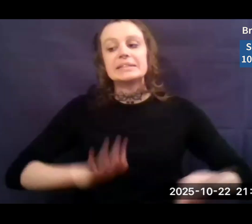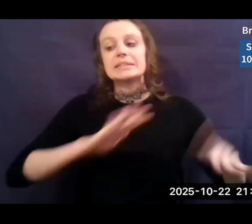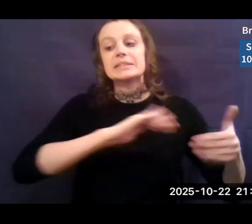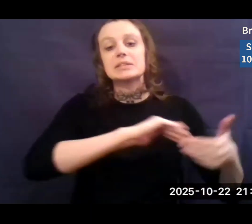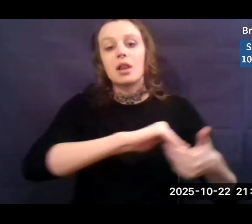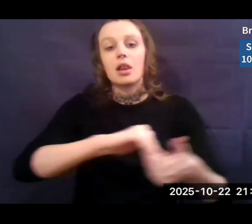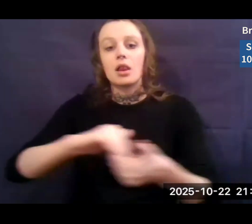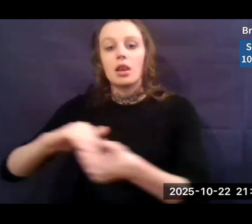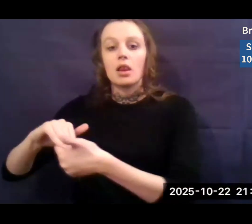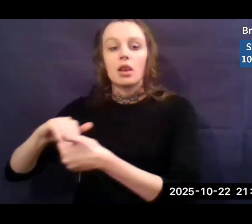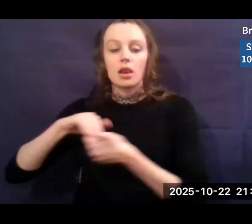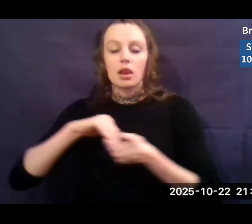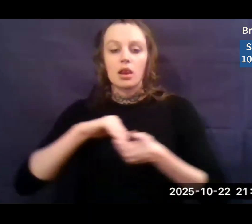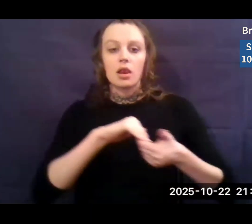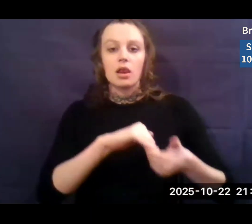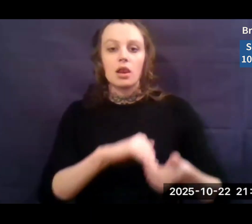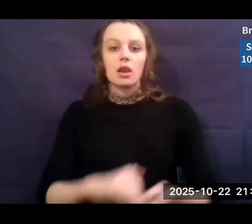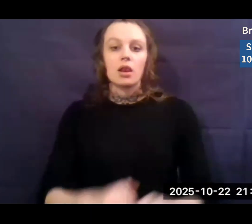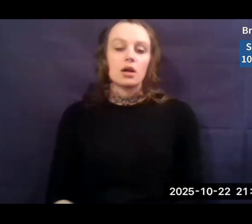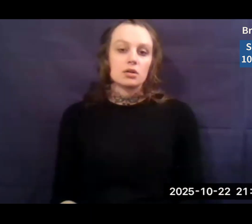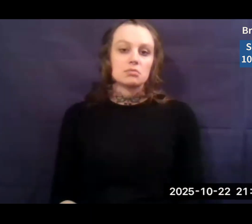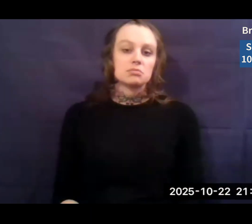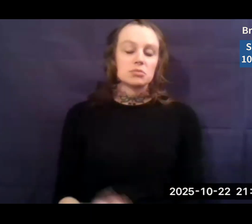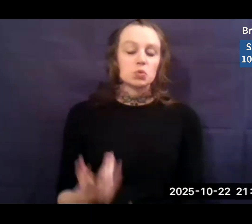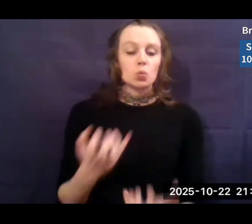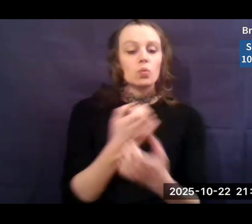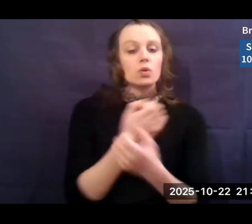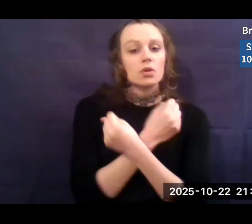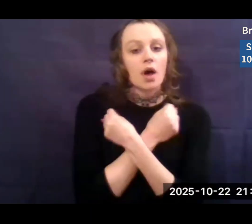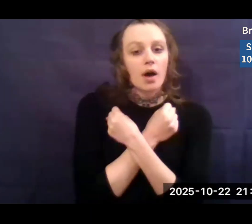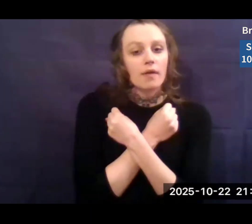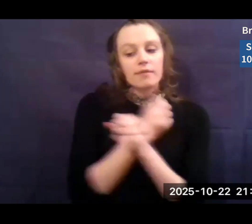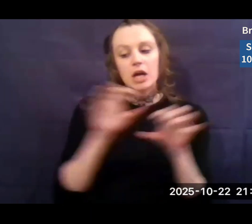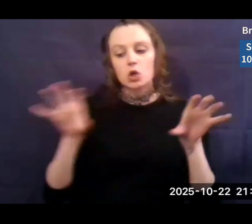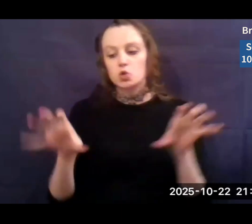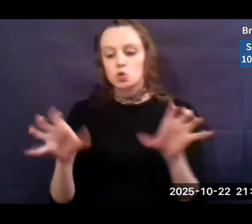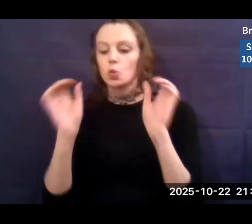um, and to be loving, to do no harm.